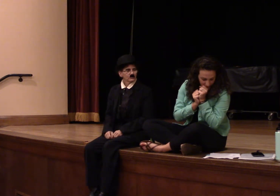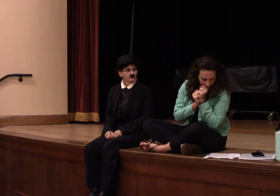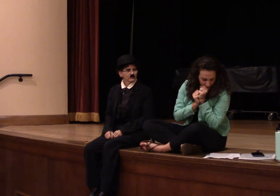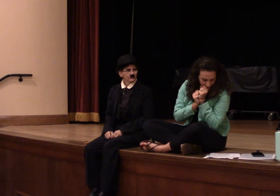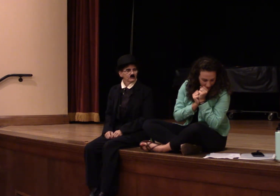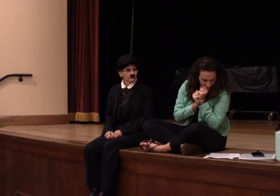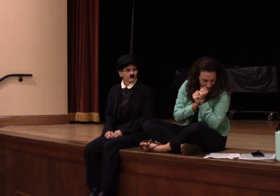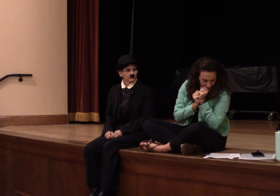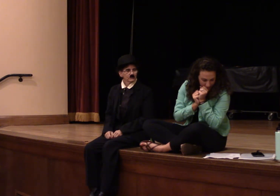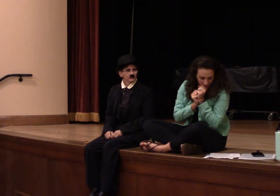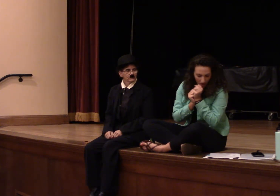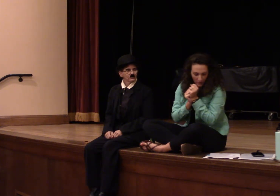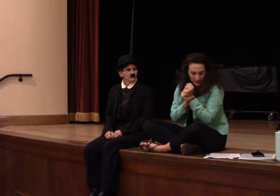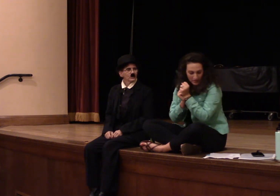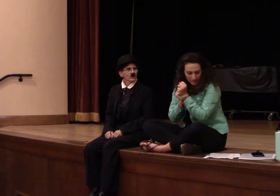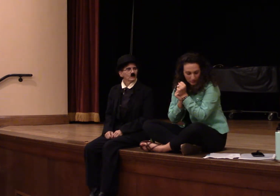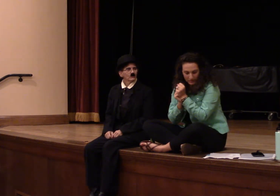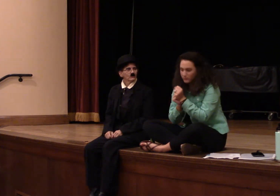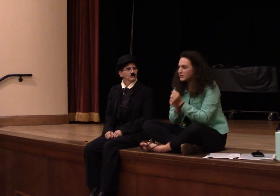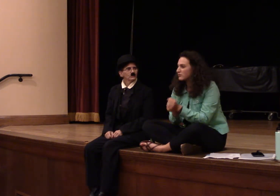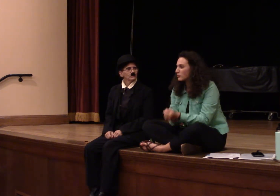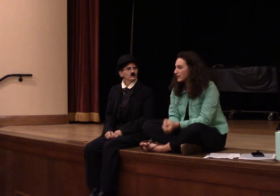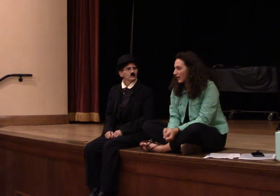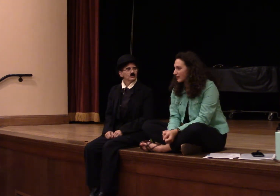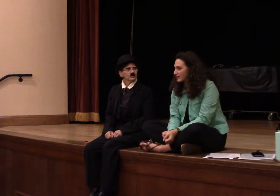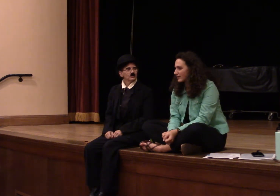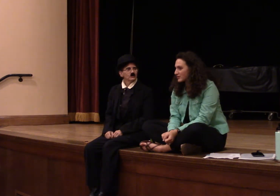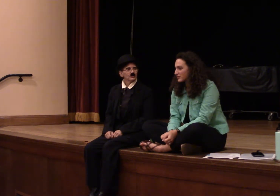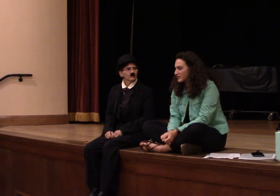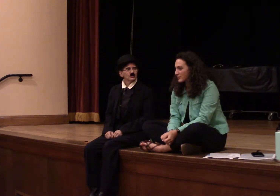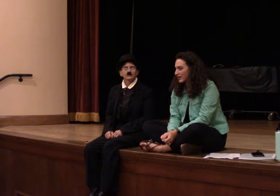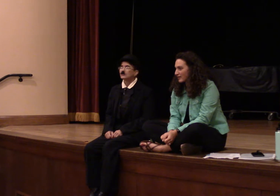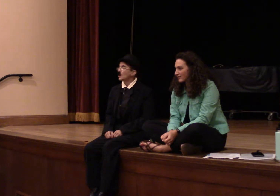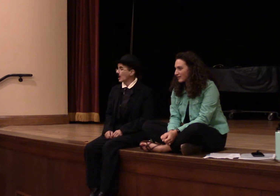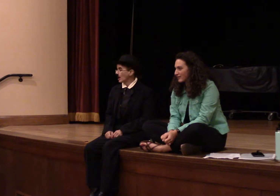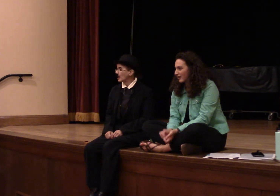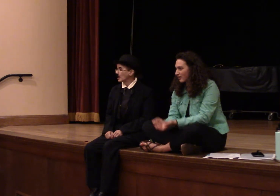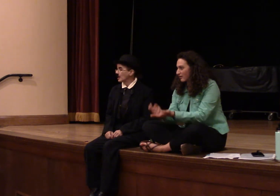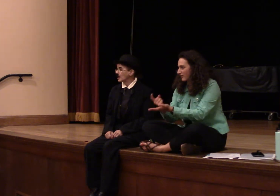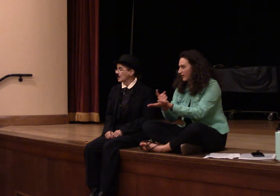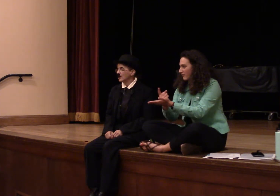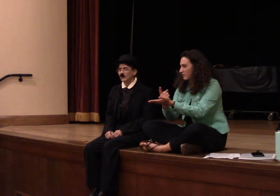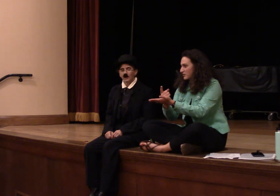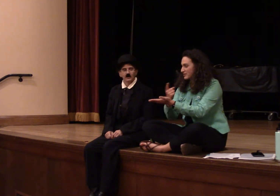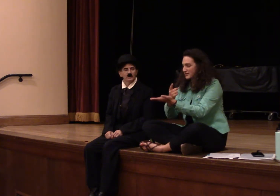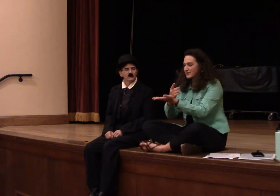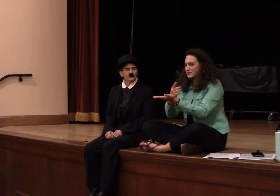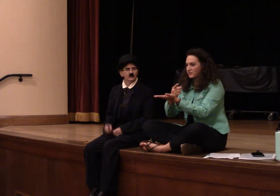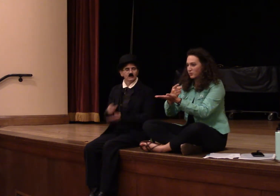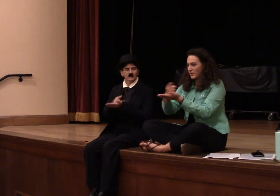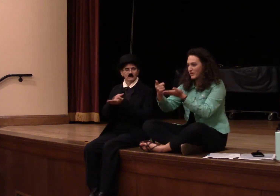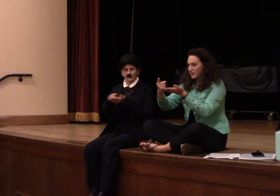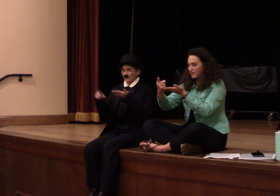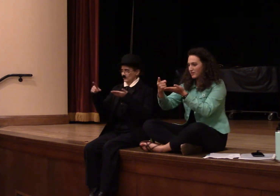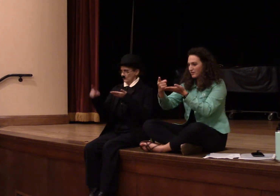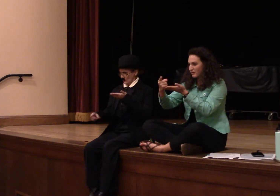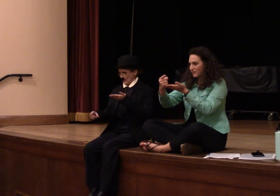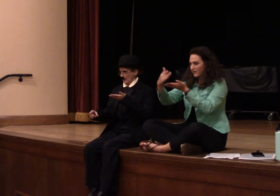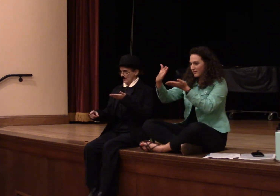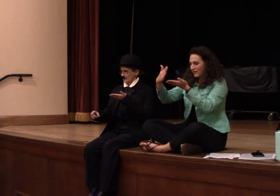All right. Did we do weekend? Did I show you guys weekend? I thought of that afterwards. So week and then